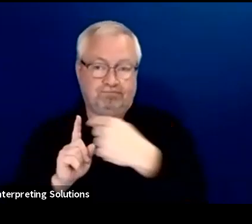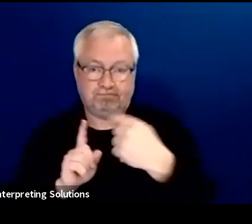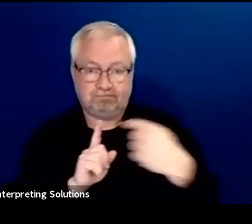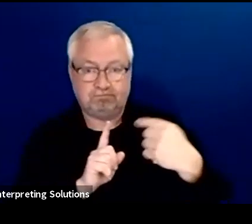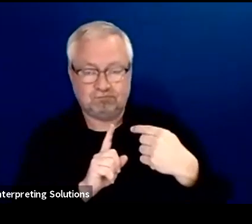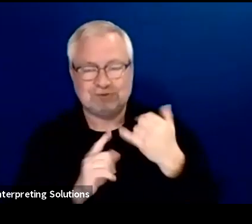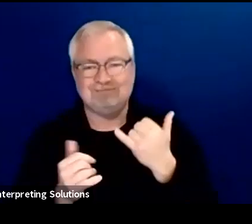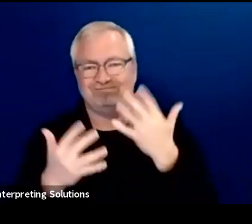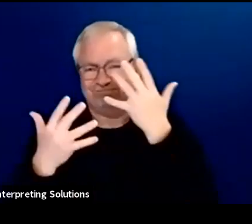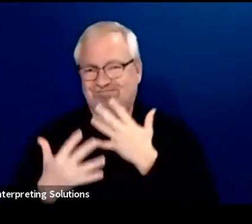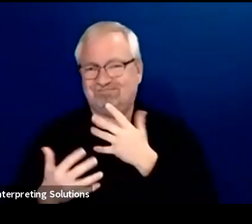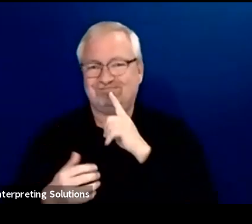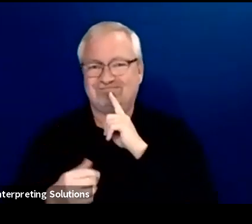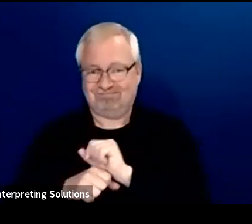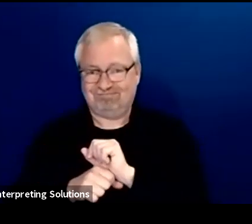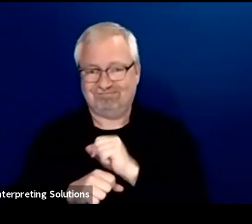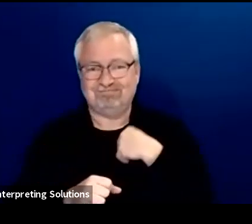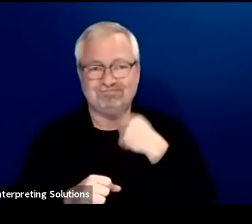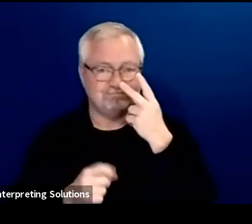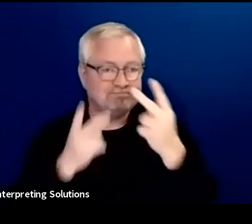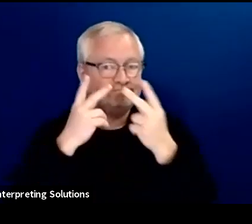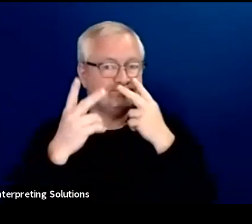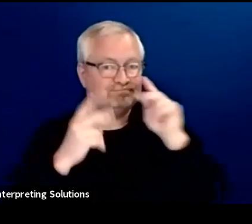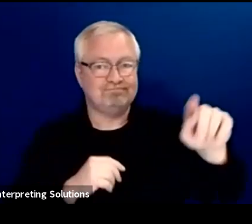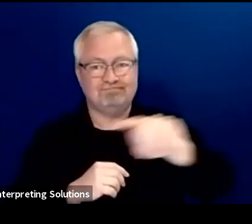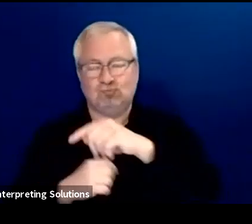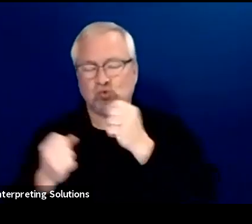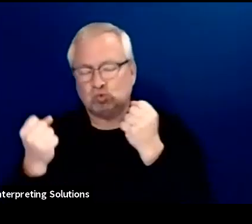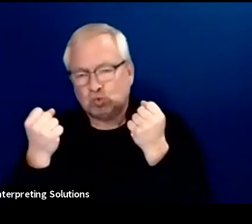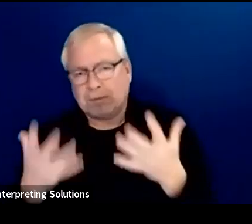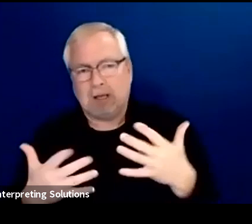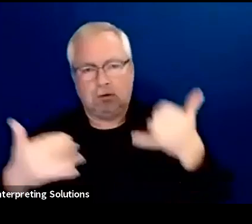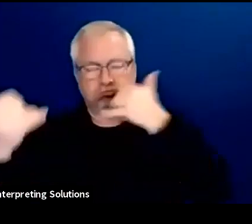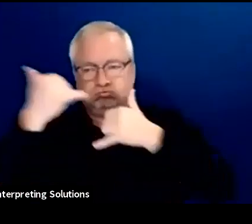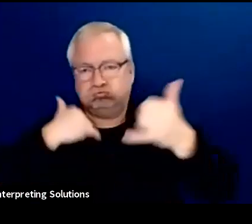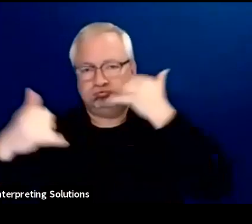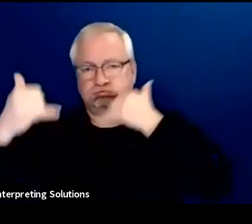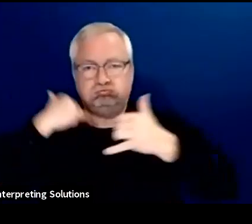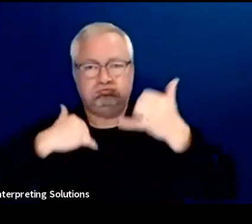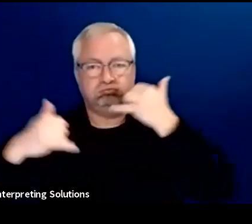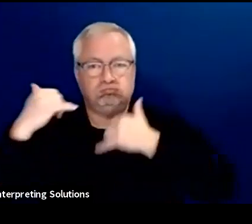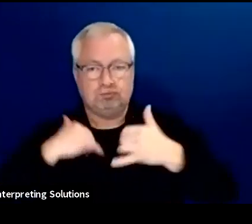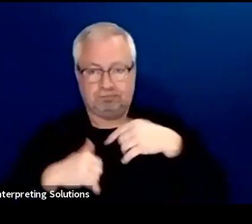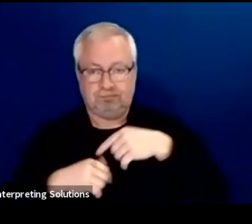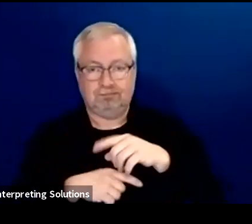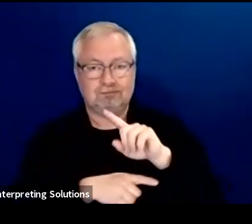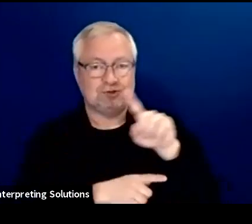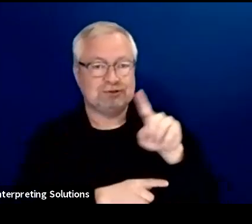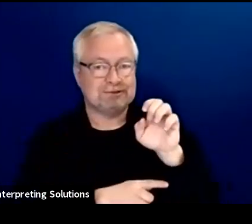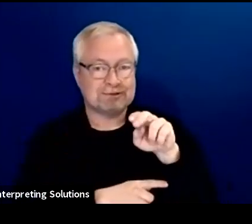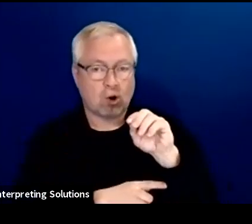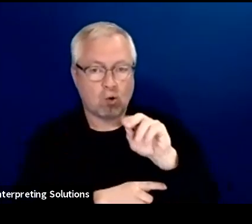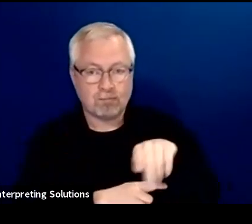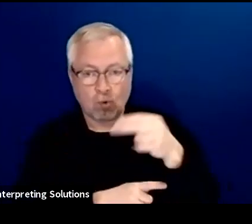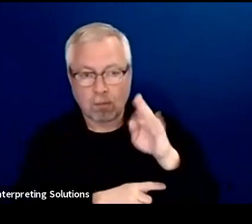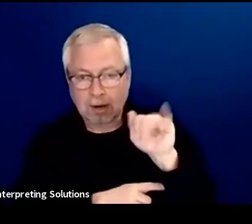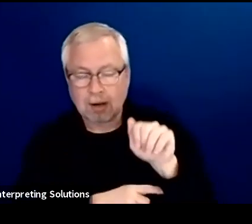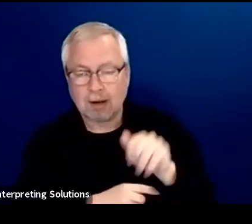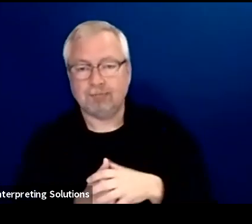continues to happen. We're still getting way too many calls of xenophobia and racism, especially aimed at the Asian American